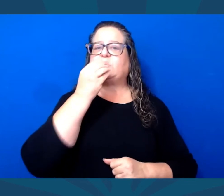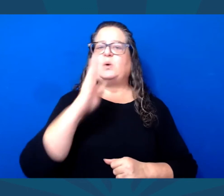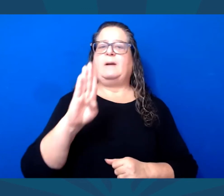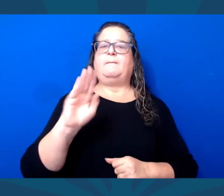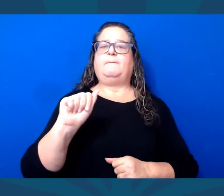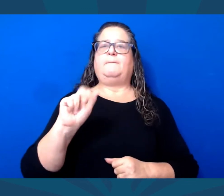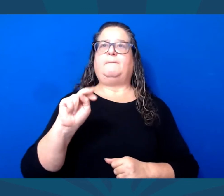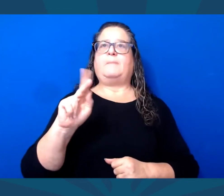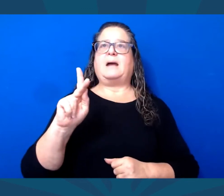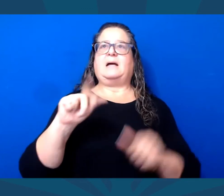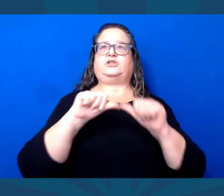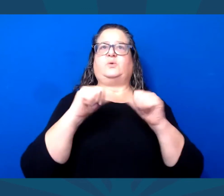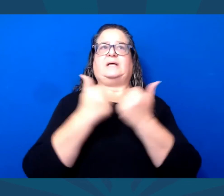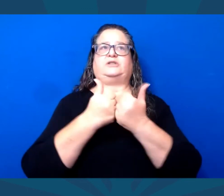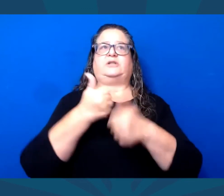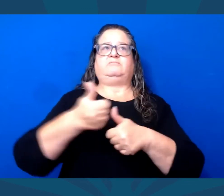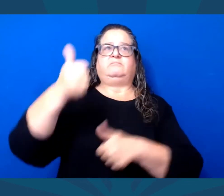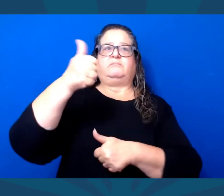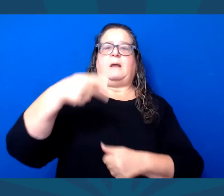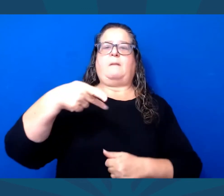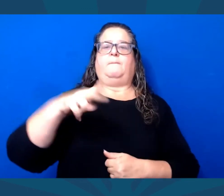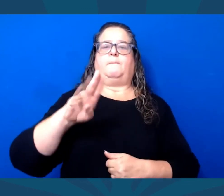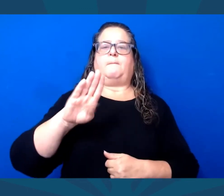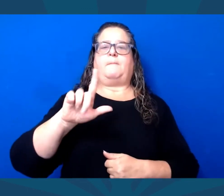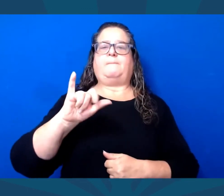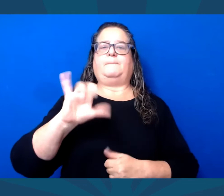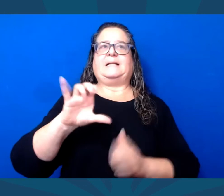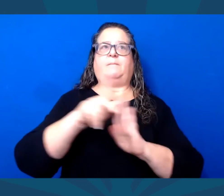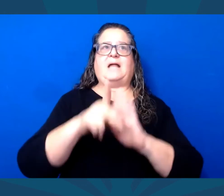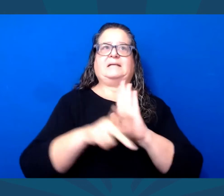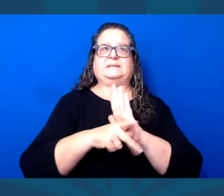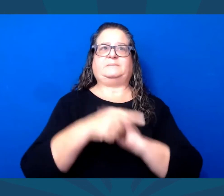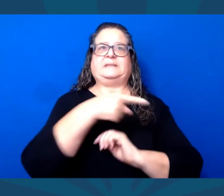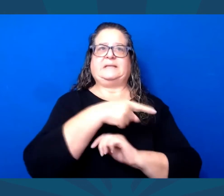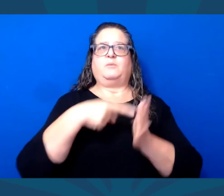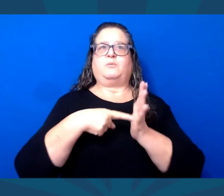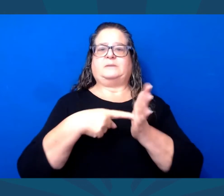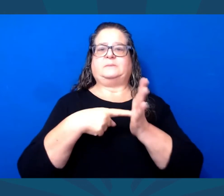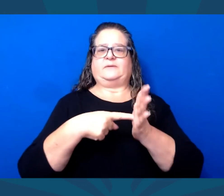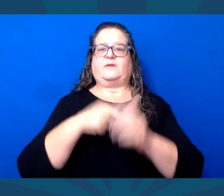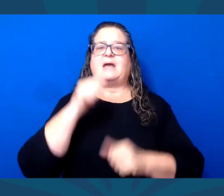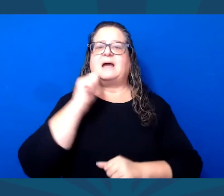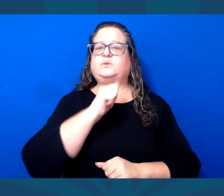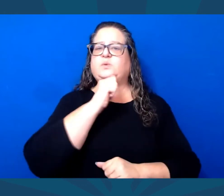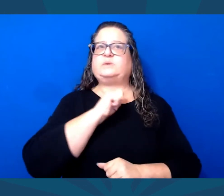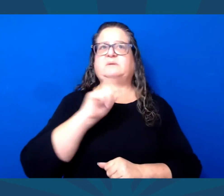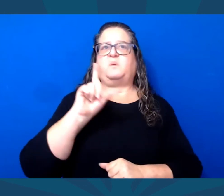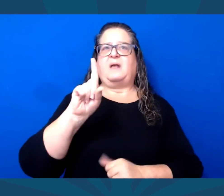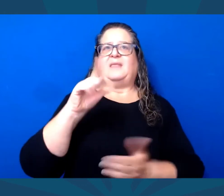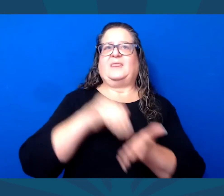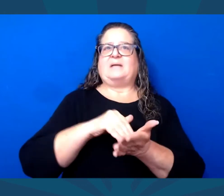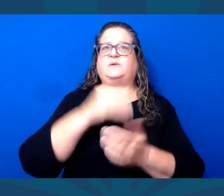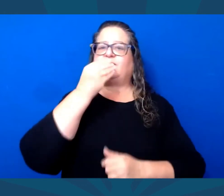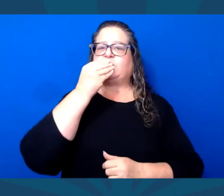As the former head of public policy of the Association of Arizona Food Banks, he